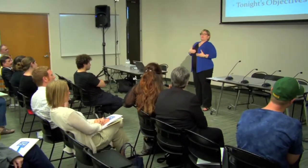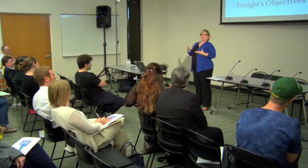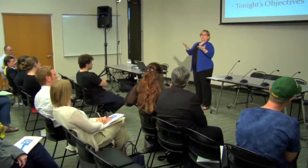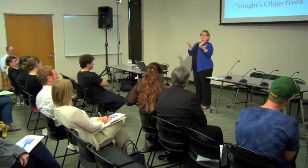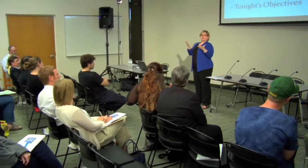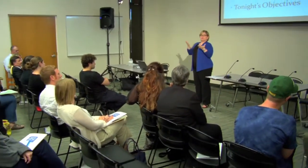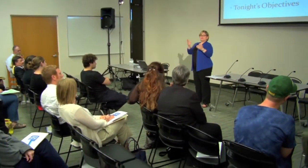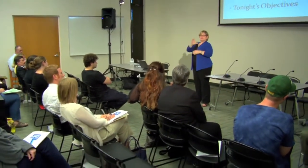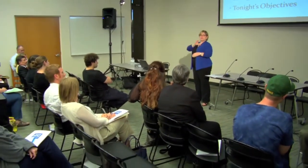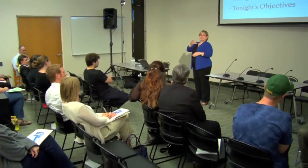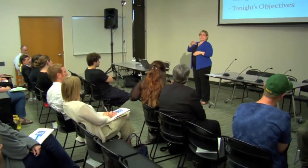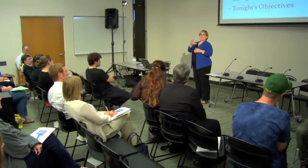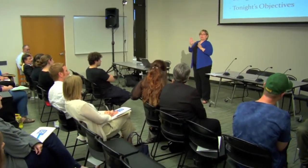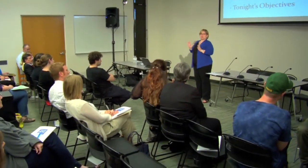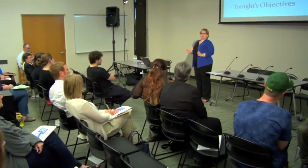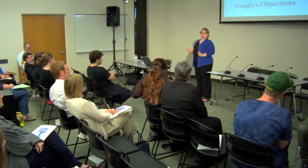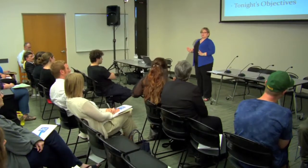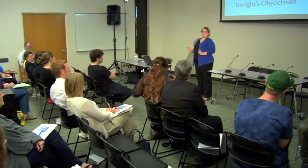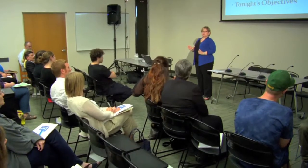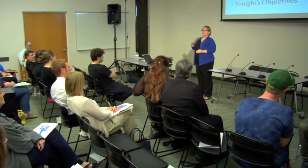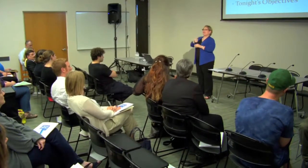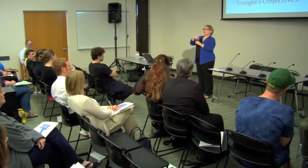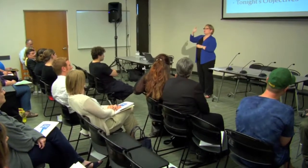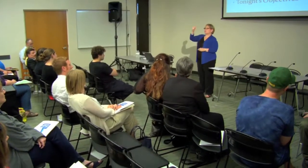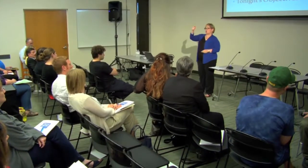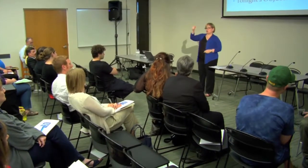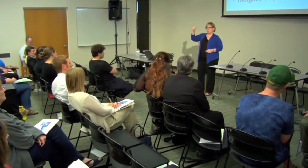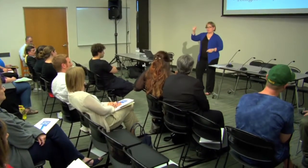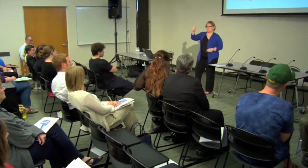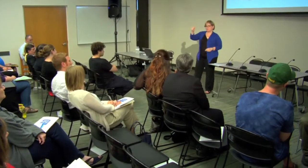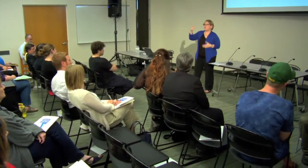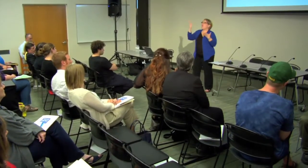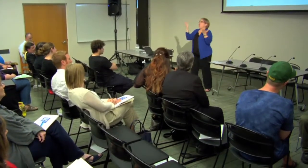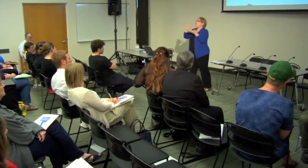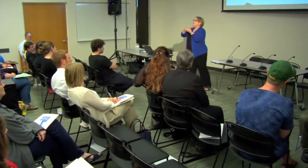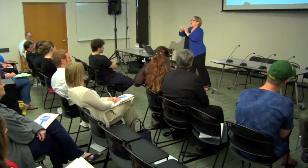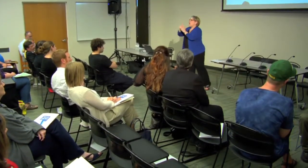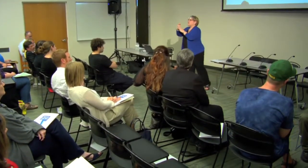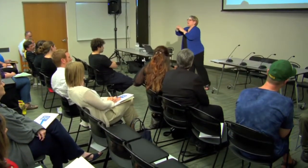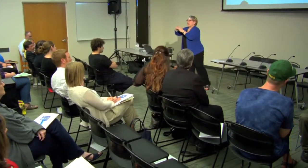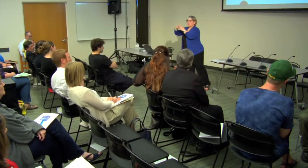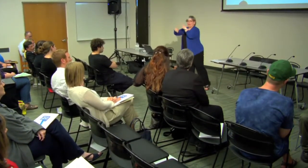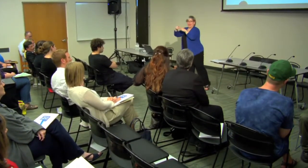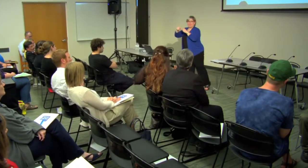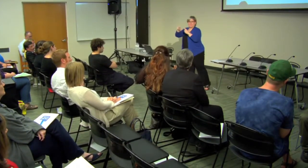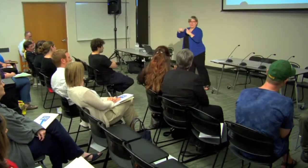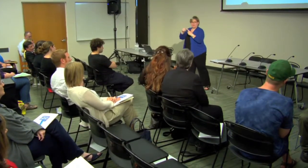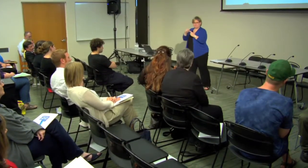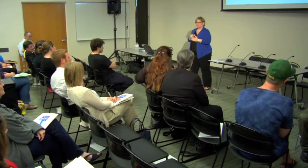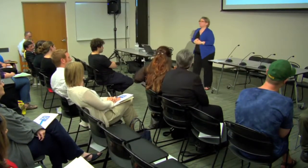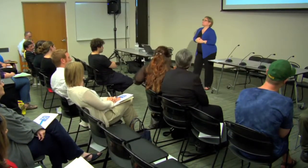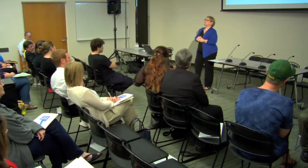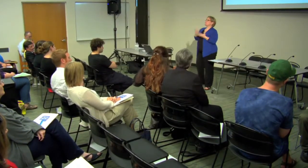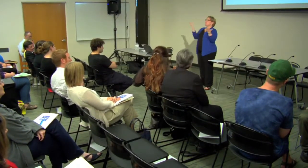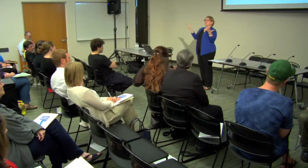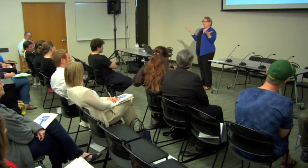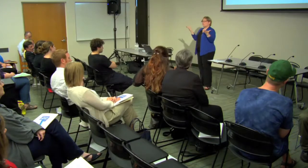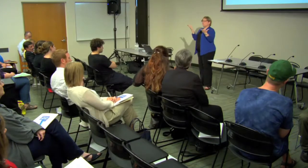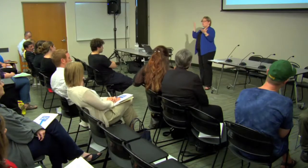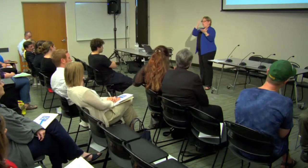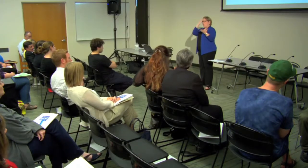was really actually named from the Department of Human Services Commissioner in Georgia. It was named after that commissioner. So that's how the name came